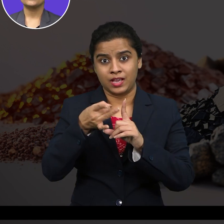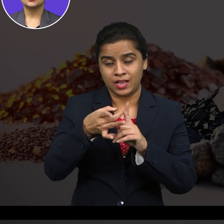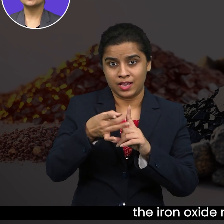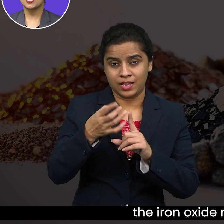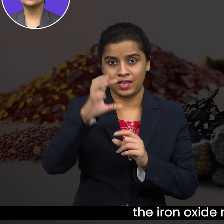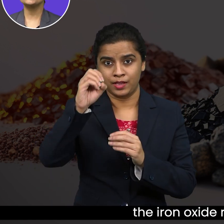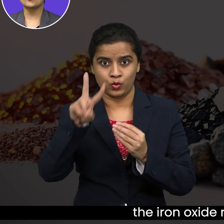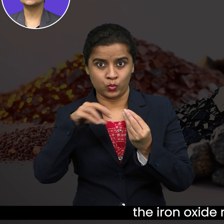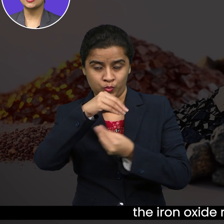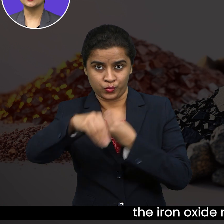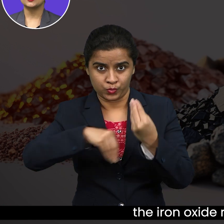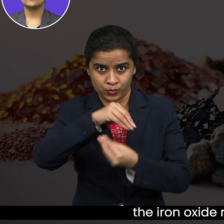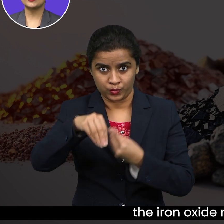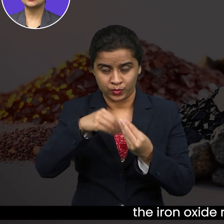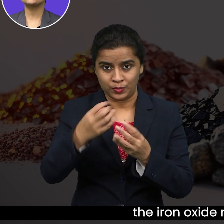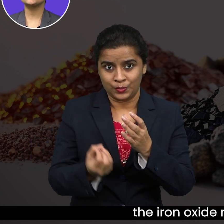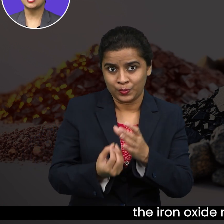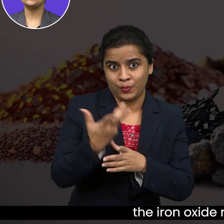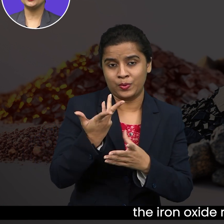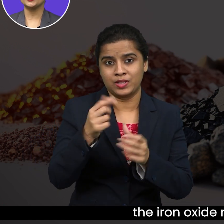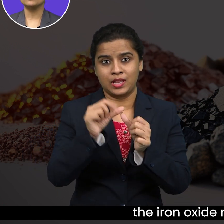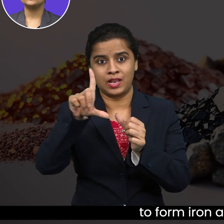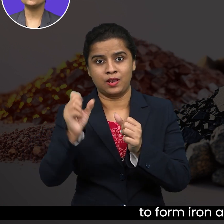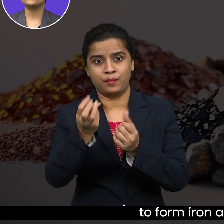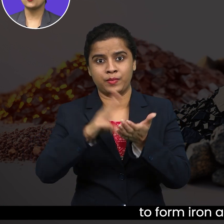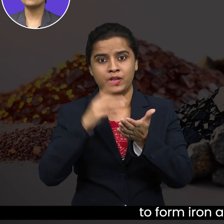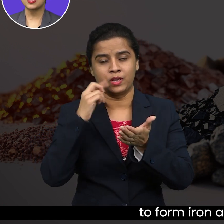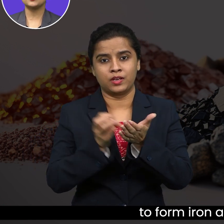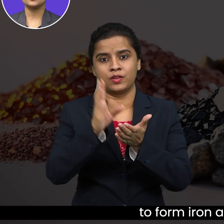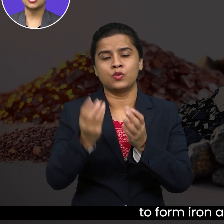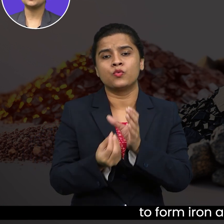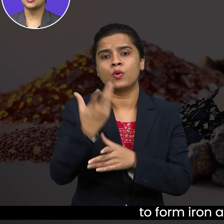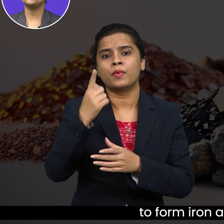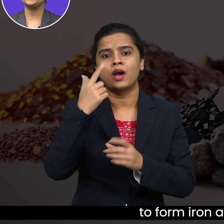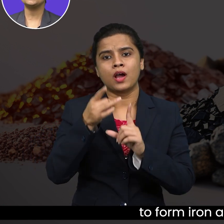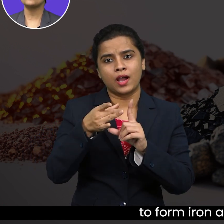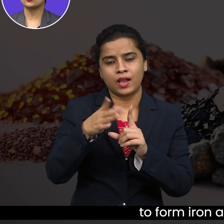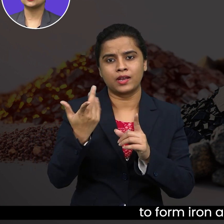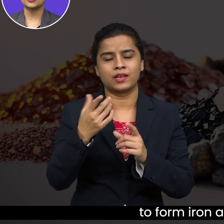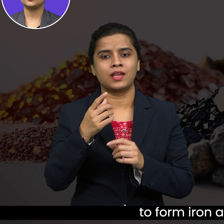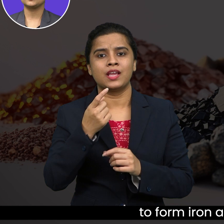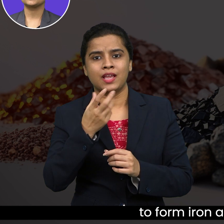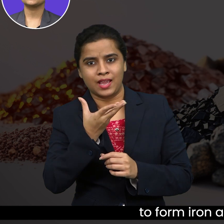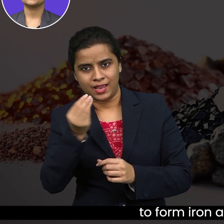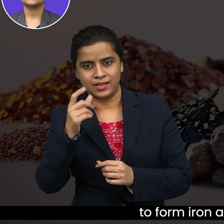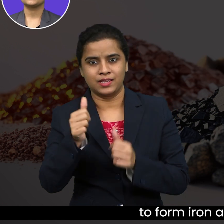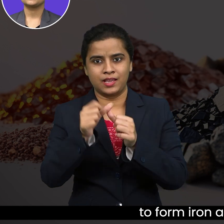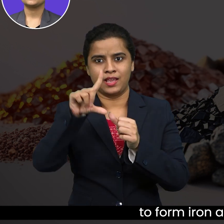Here, the iron oxide reacts with aluminium to form iron and aluminium